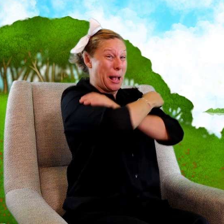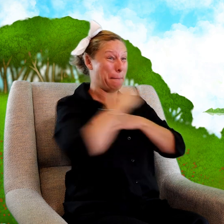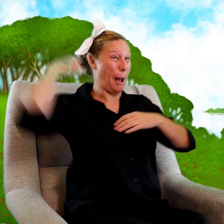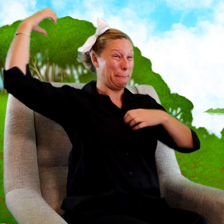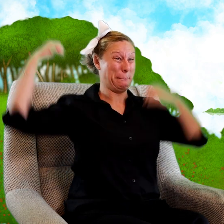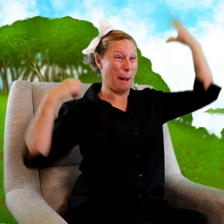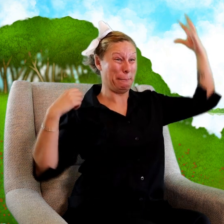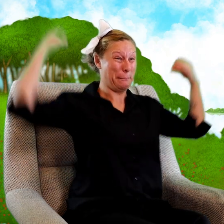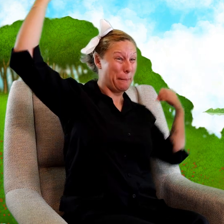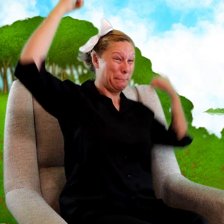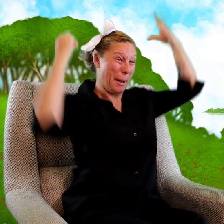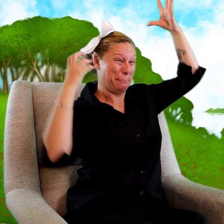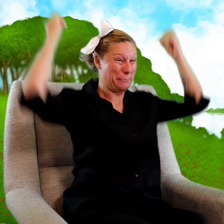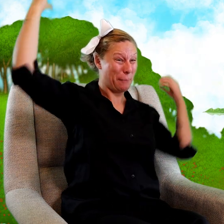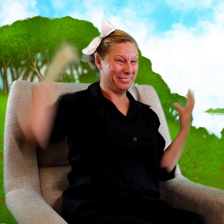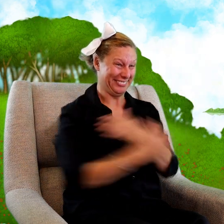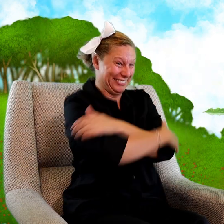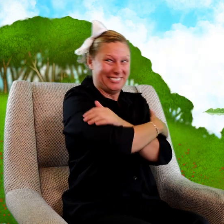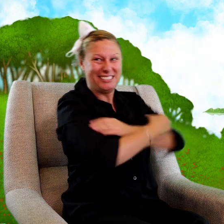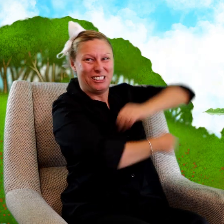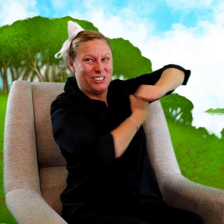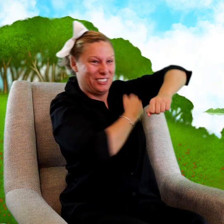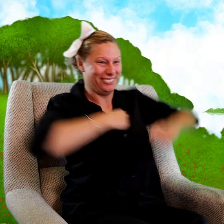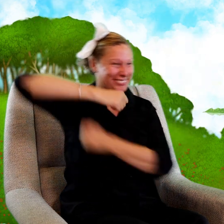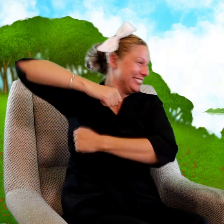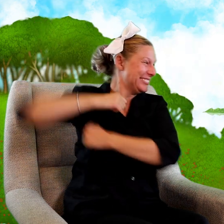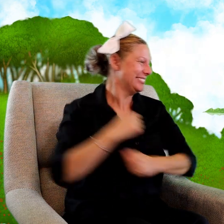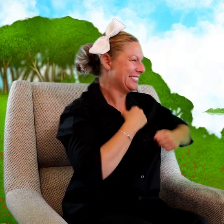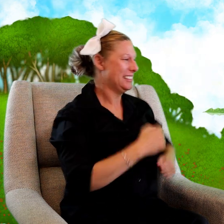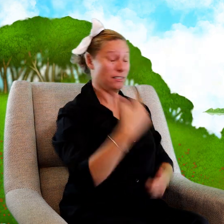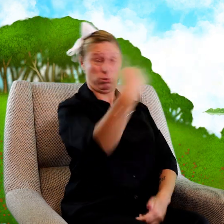Ooh, blow! Psssss! Blow, blow, blow! Much worse for us!